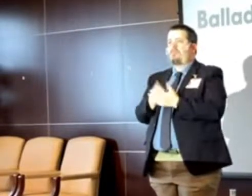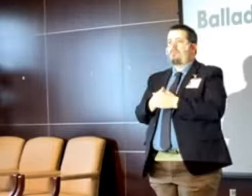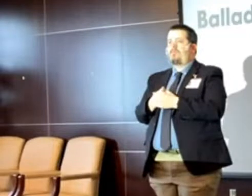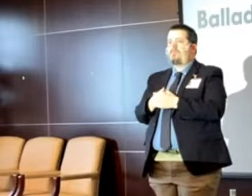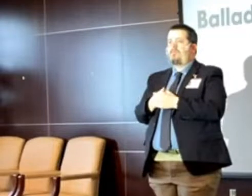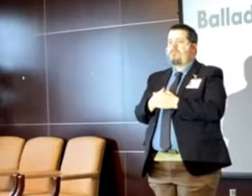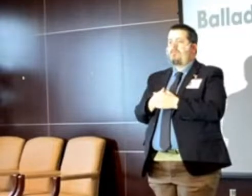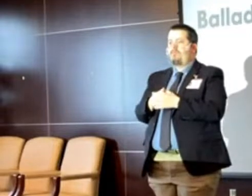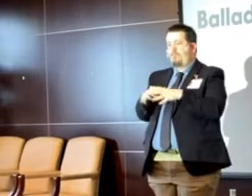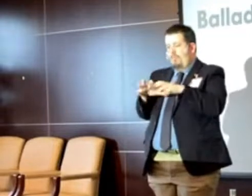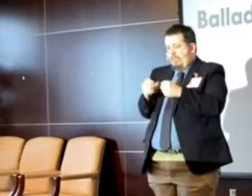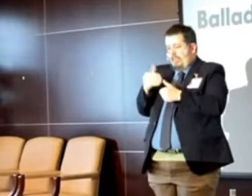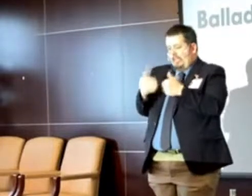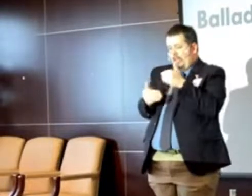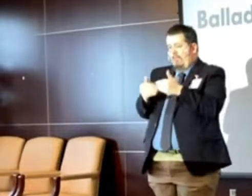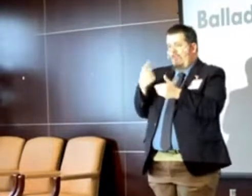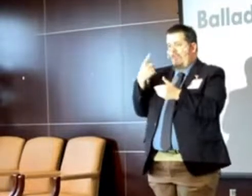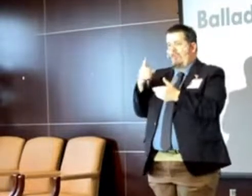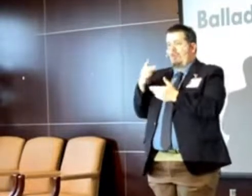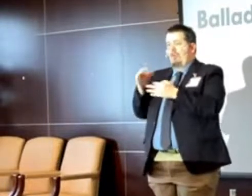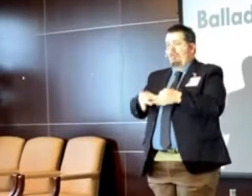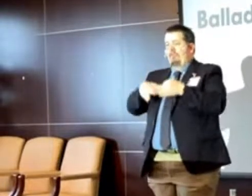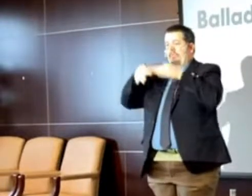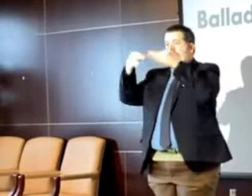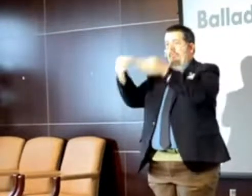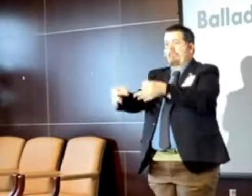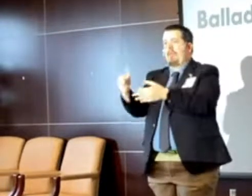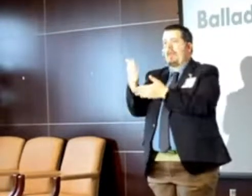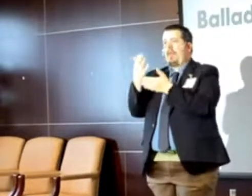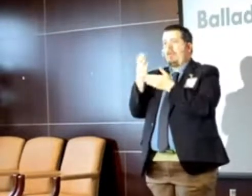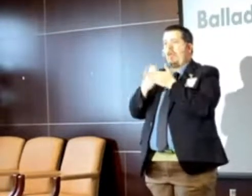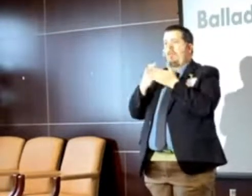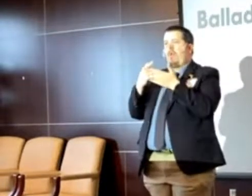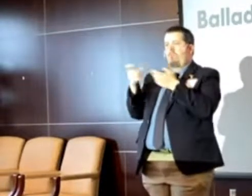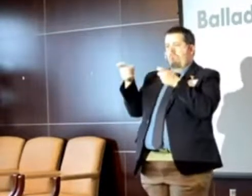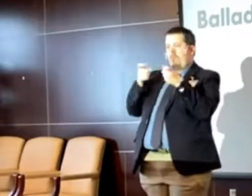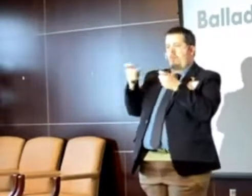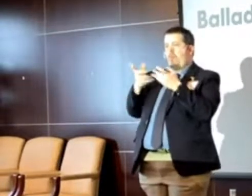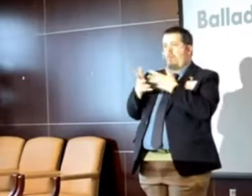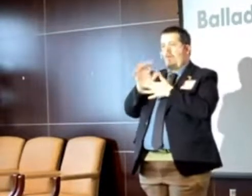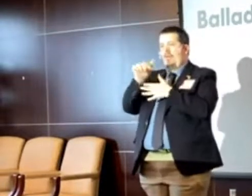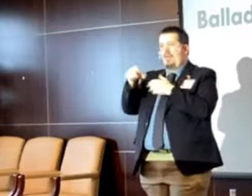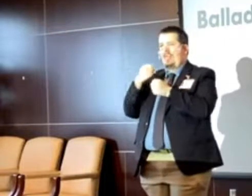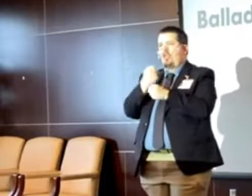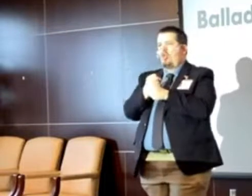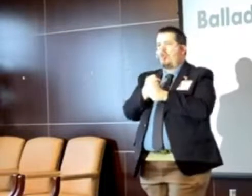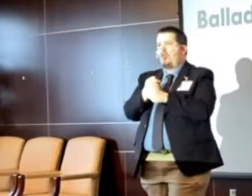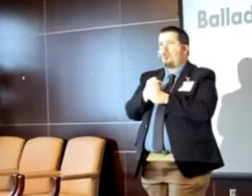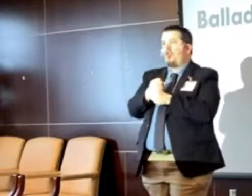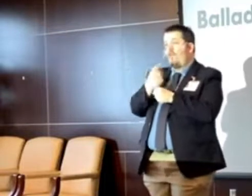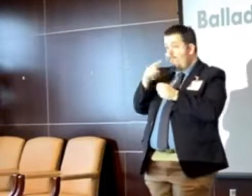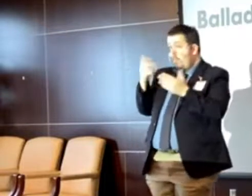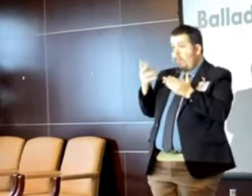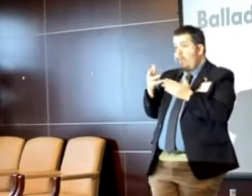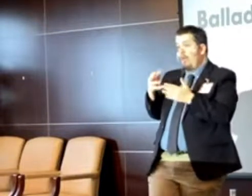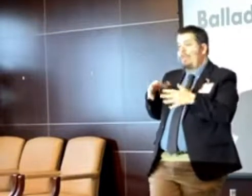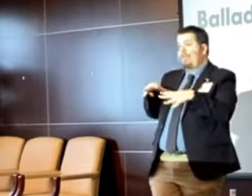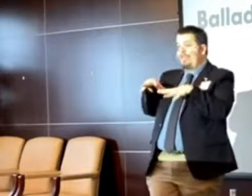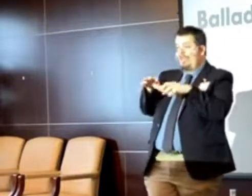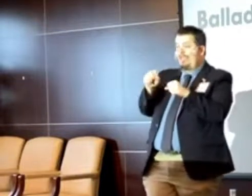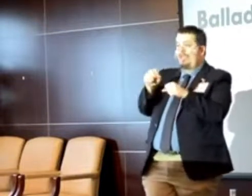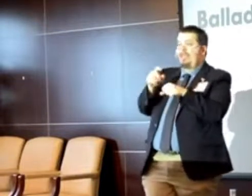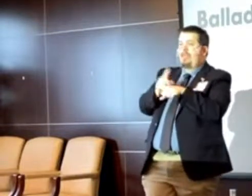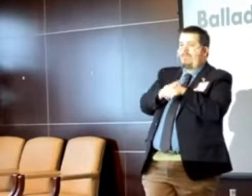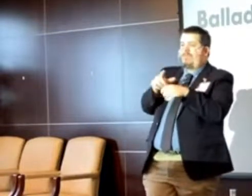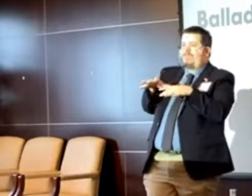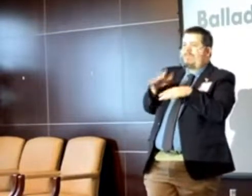We've taken some steps to defer many of our management priorities for this current year in order to free up time